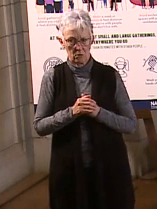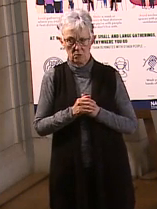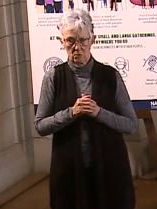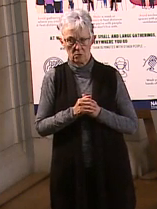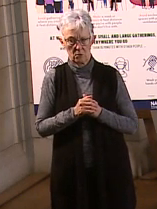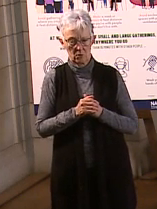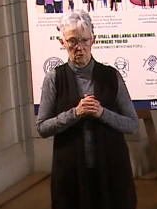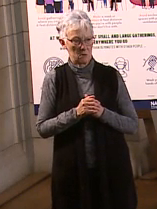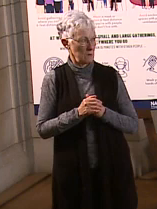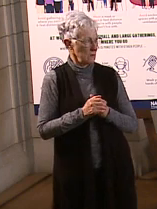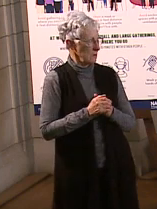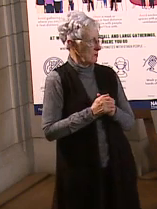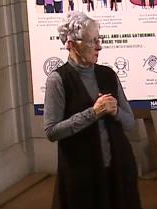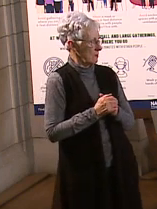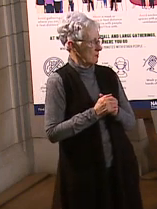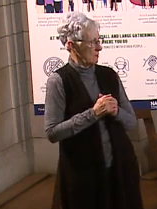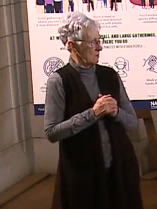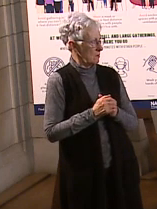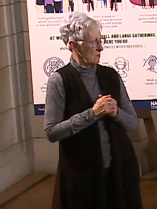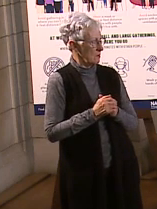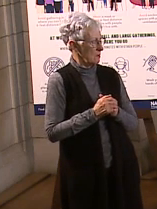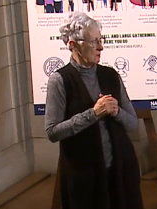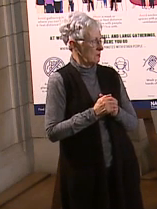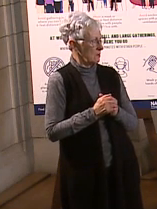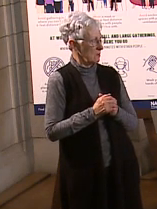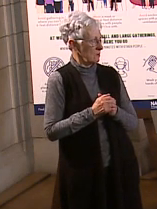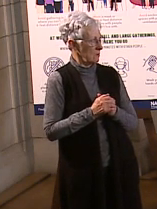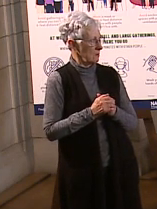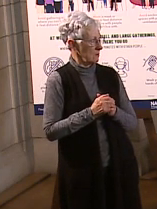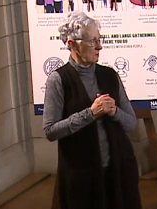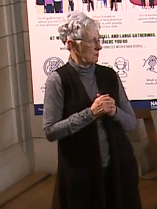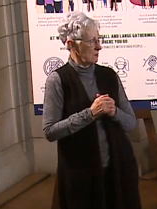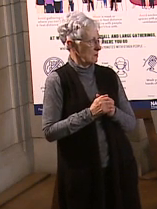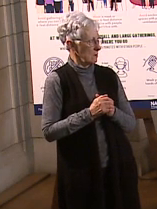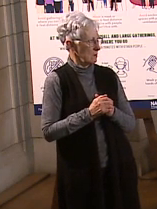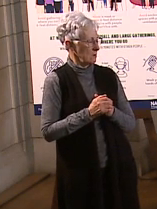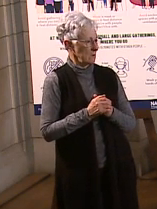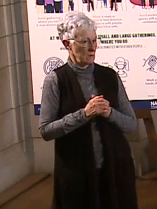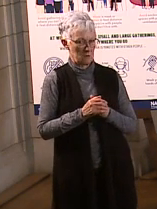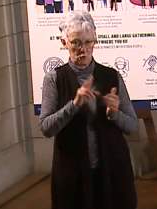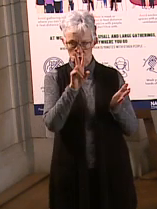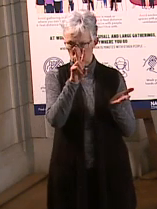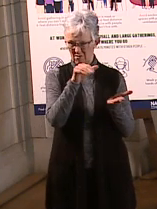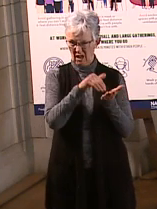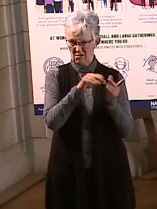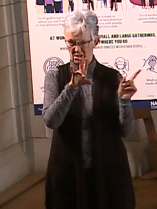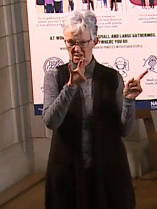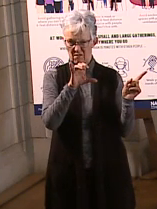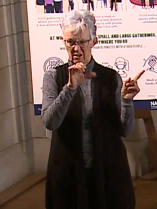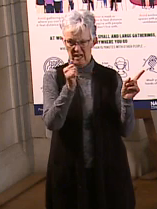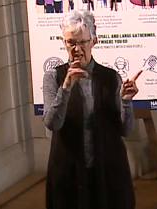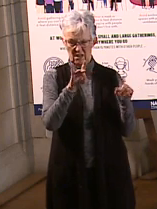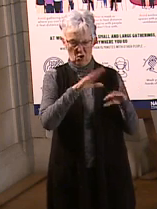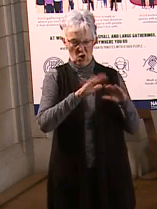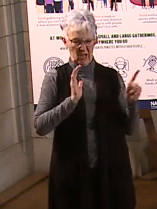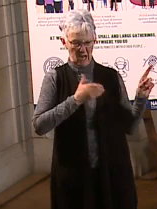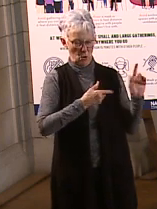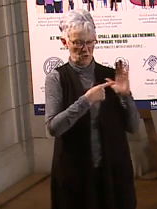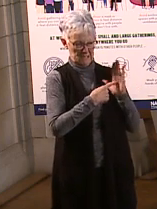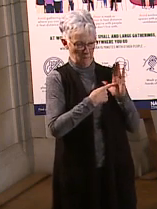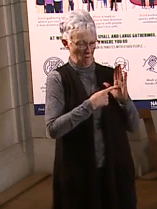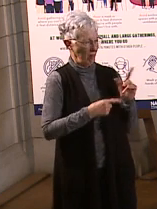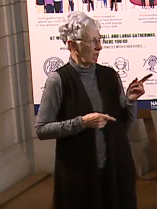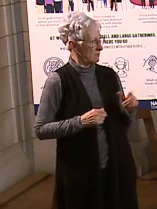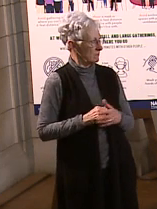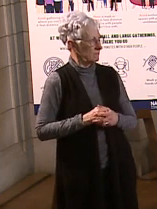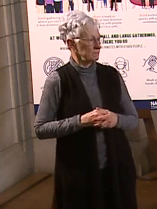you would then enter that red amount. This looks like it's $2,718. So then we have this